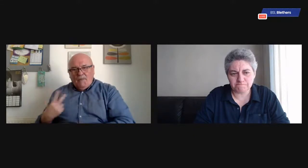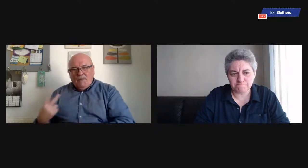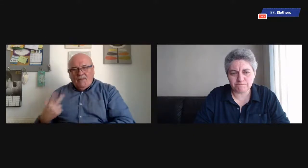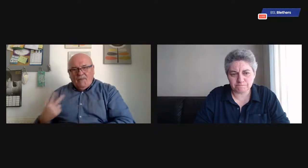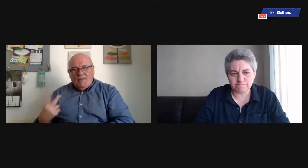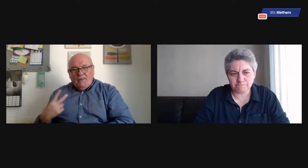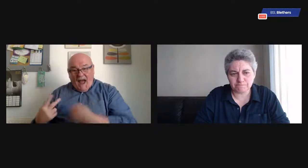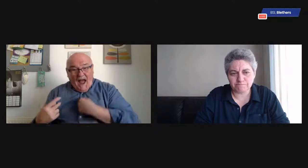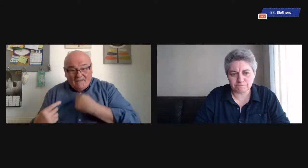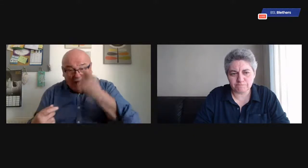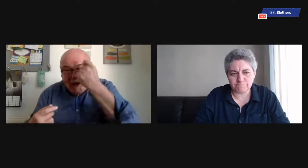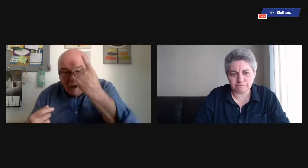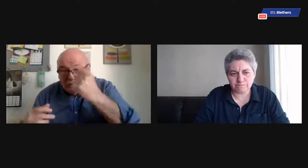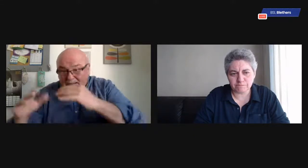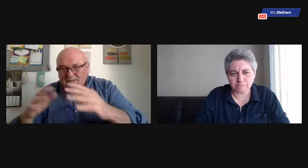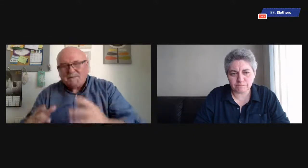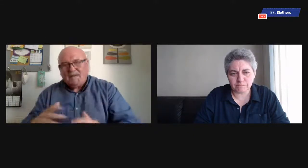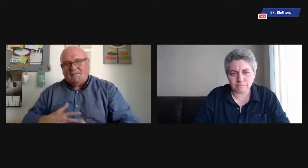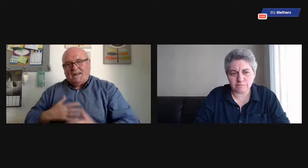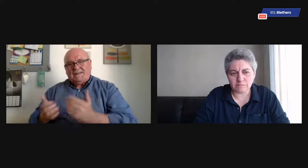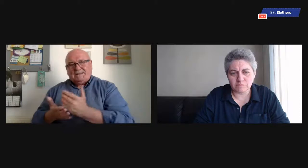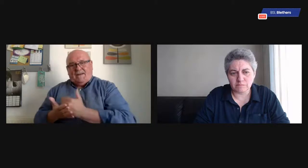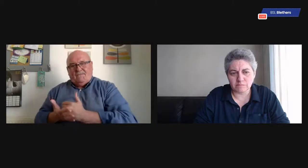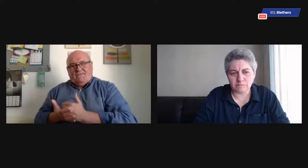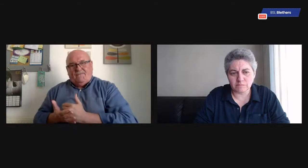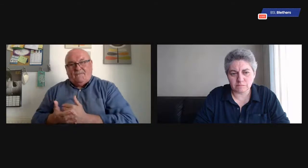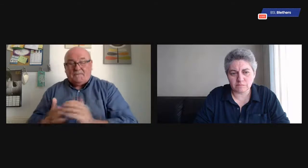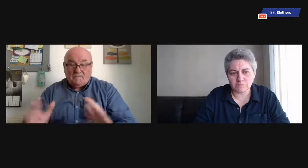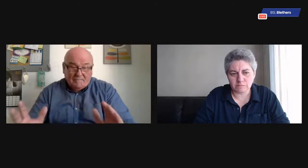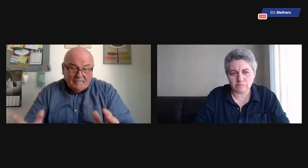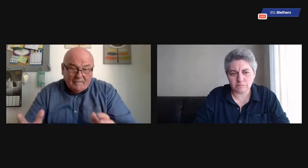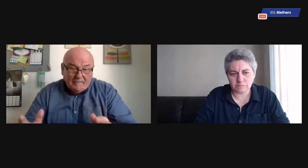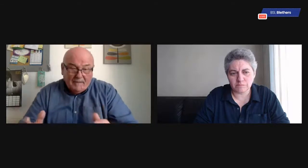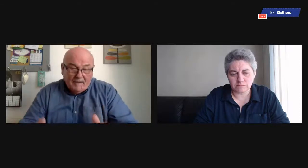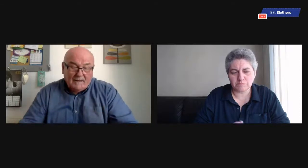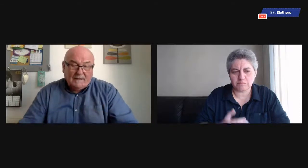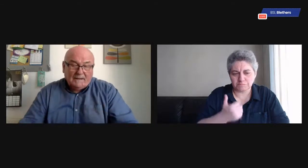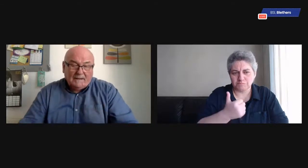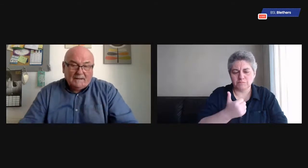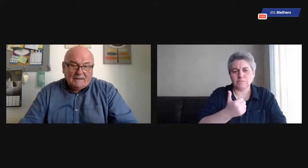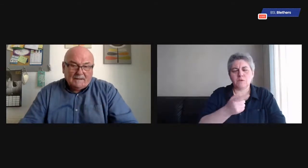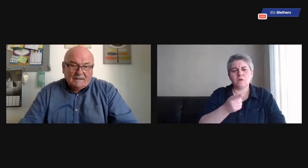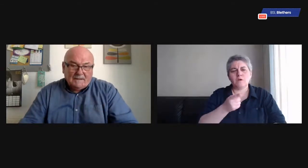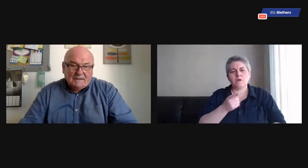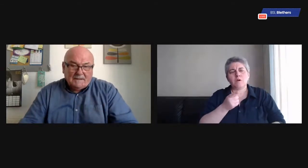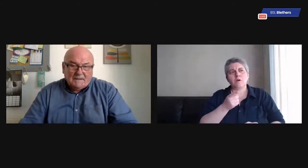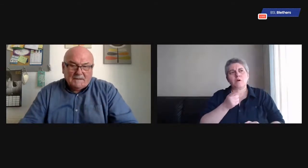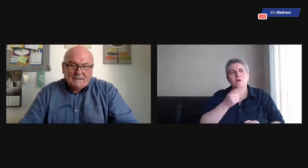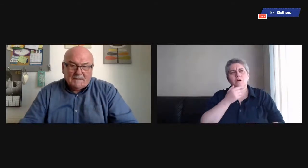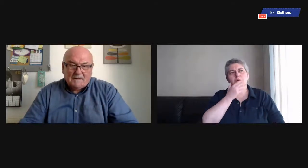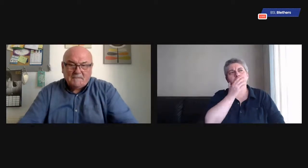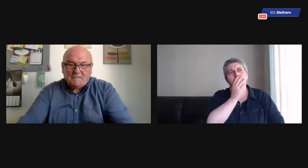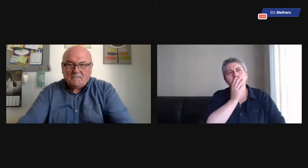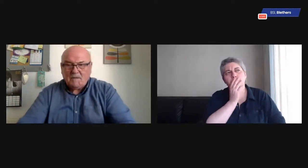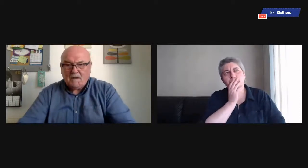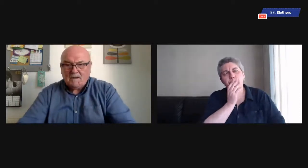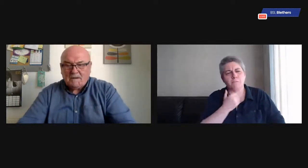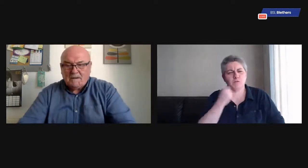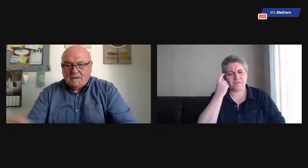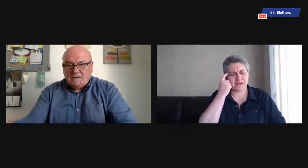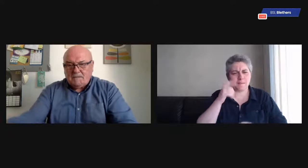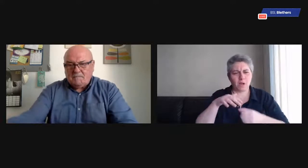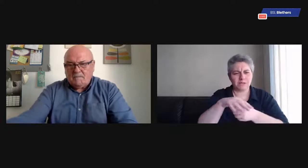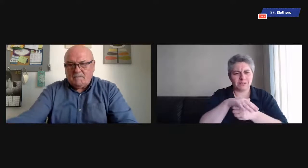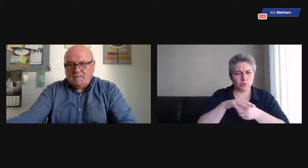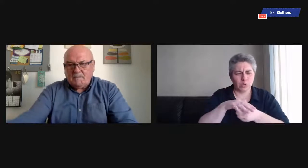I was up at court for anything, I would have a deaf intermediary. Even although I understand the process, once you're in that emotional state,